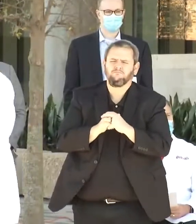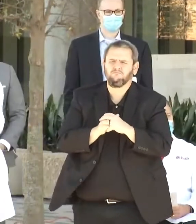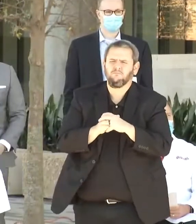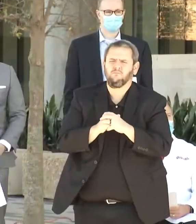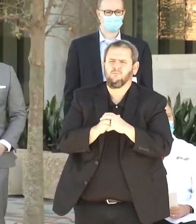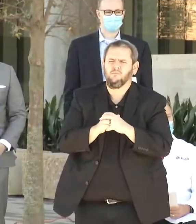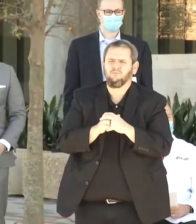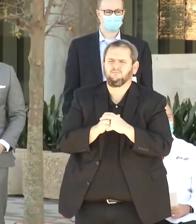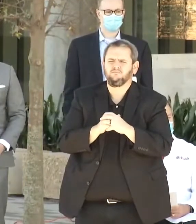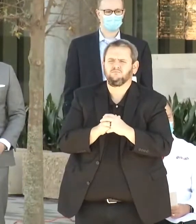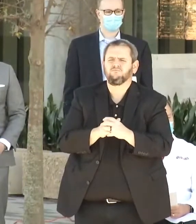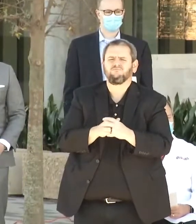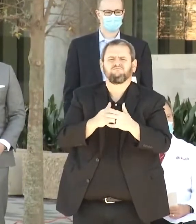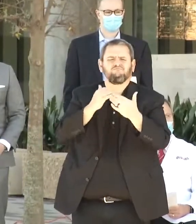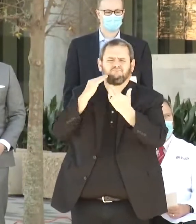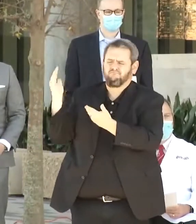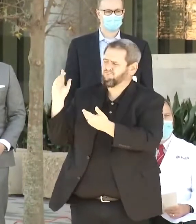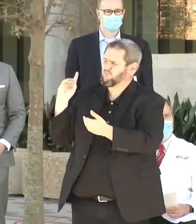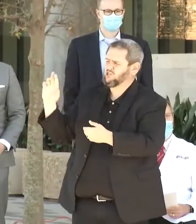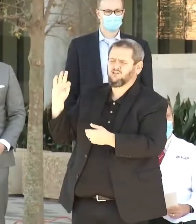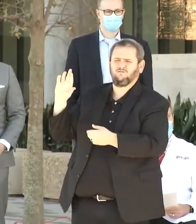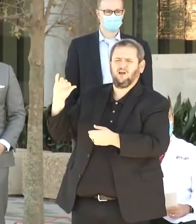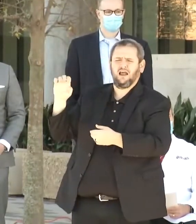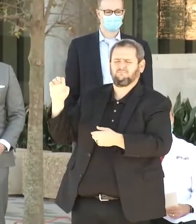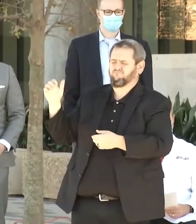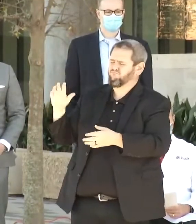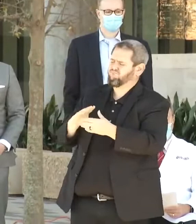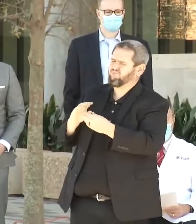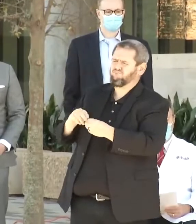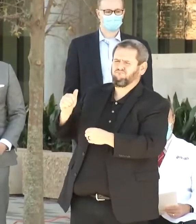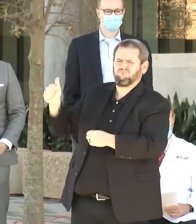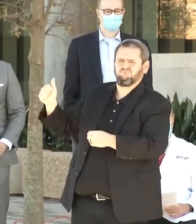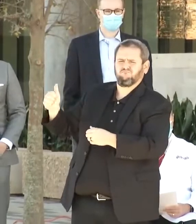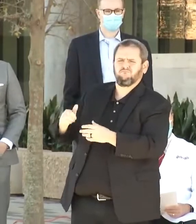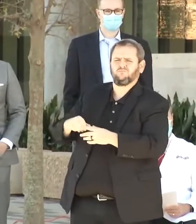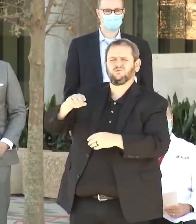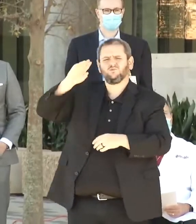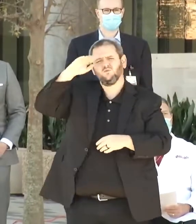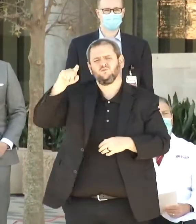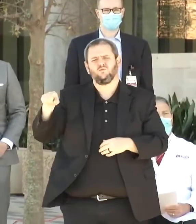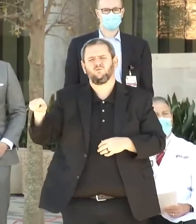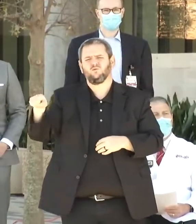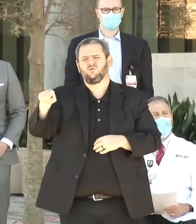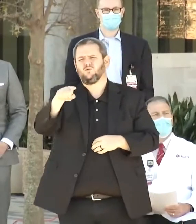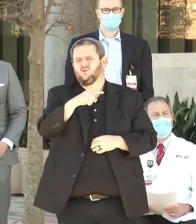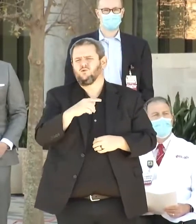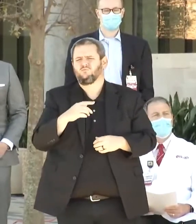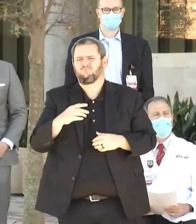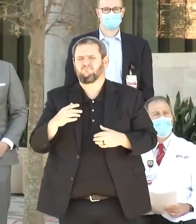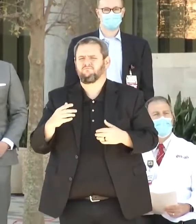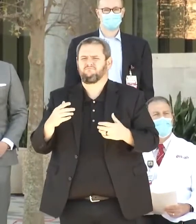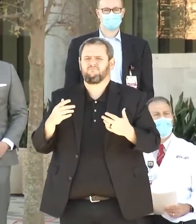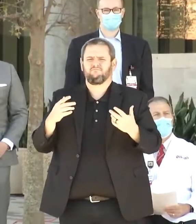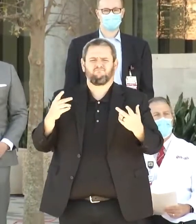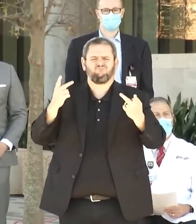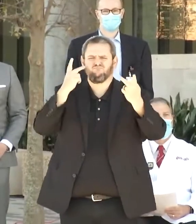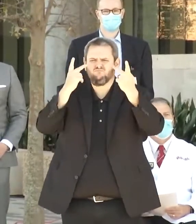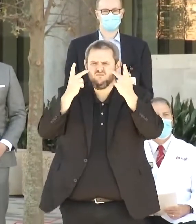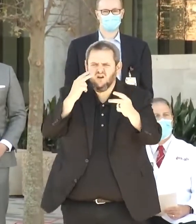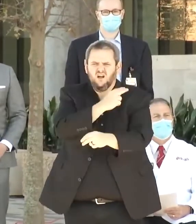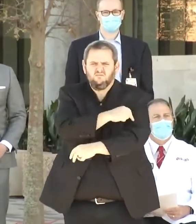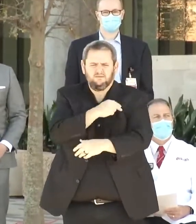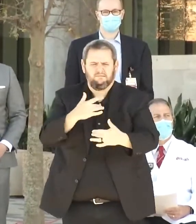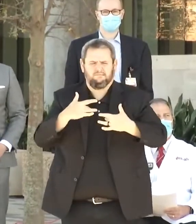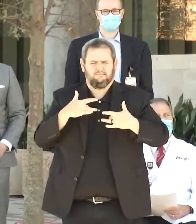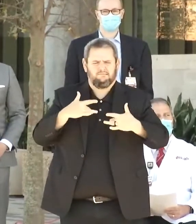Thank you, Dr. Fry. I know you've been hearing a lot about our hospital system, and I know some of you are worried